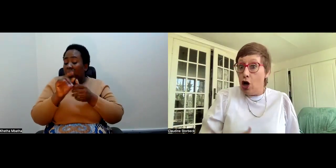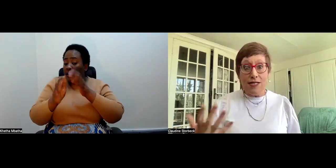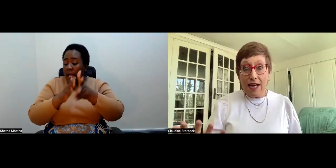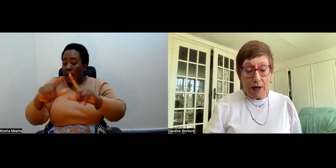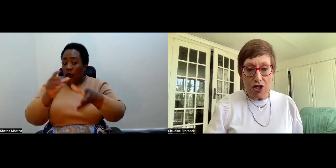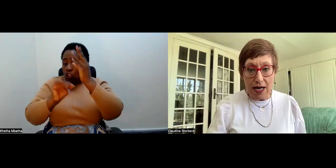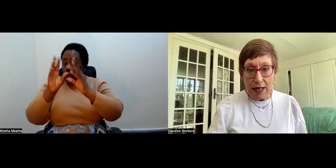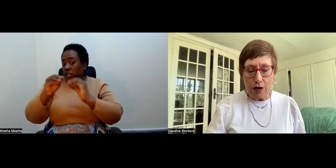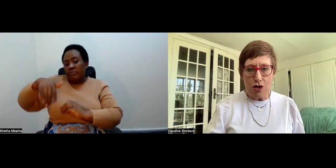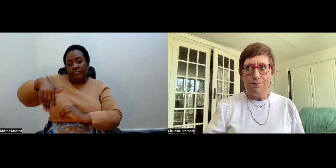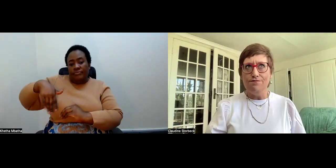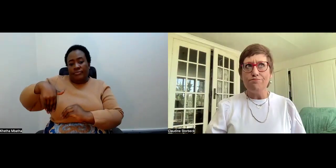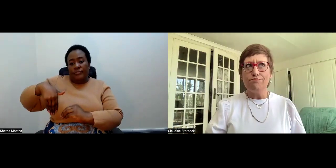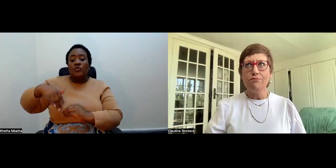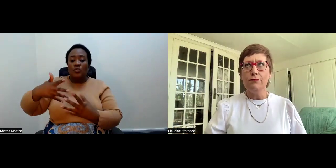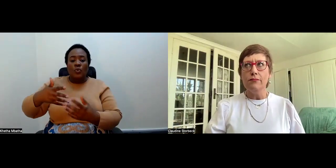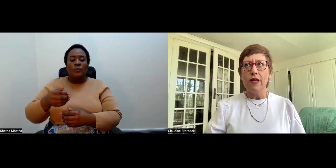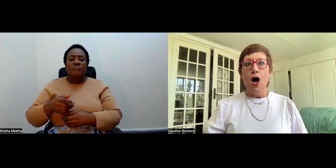they don't have much sign language.